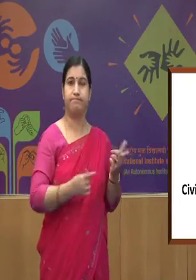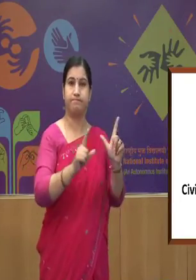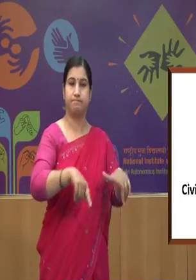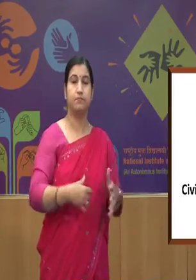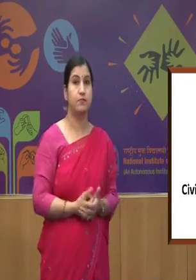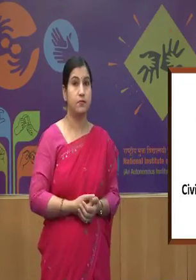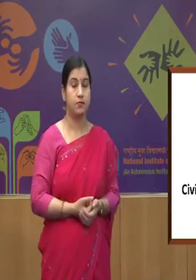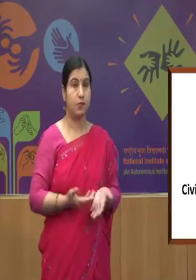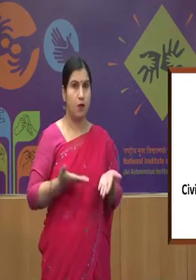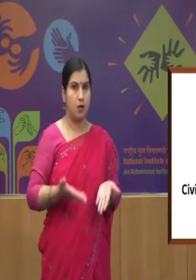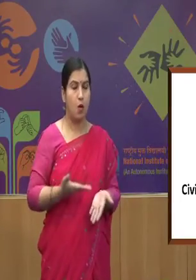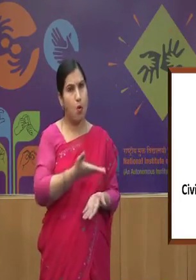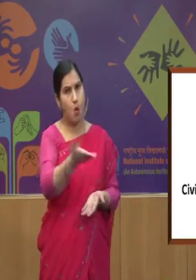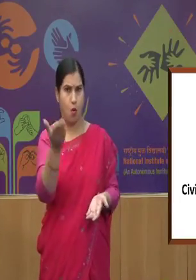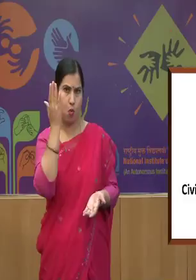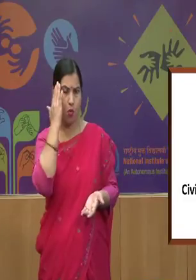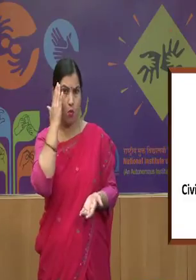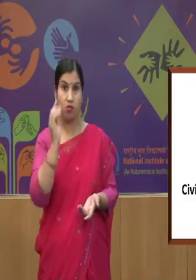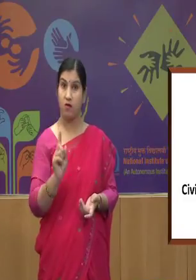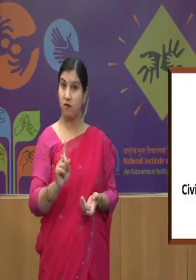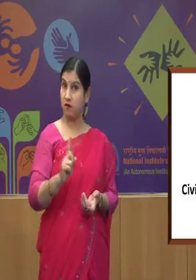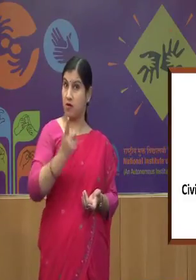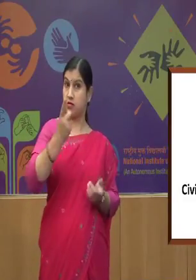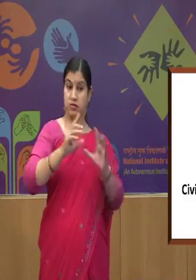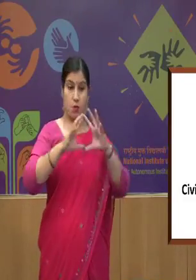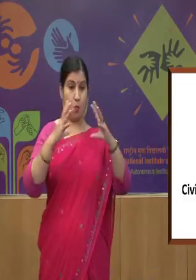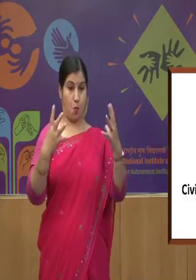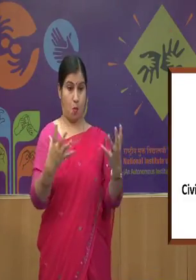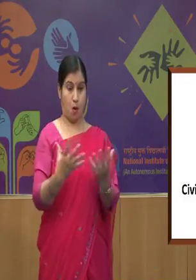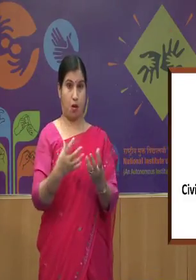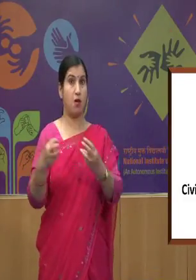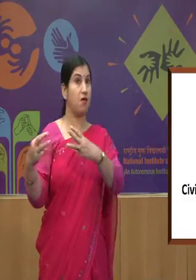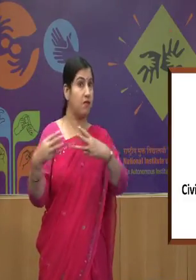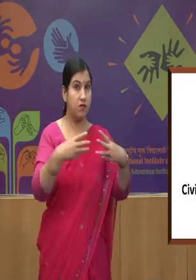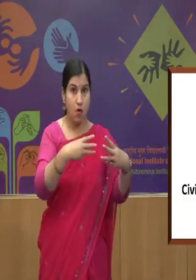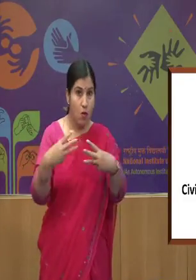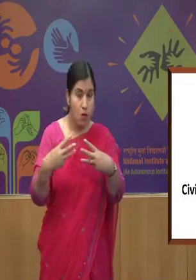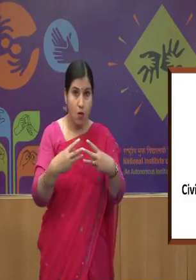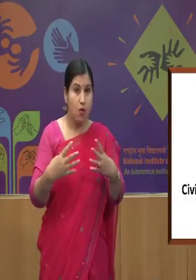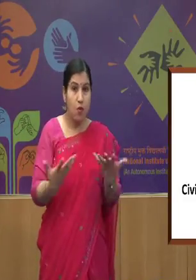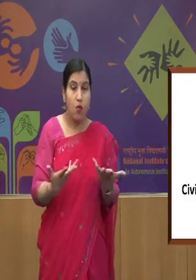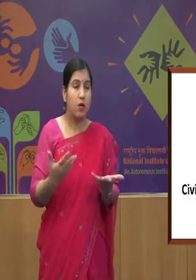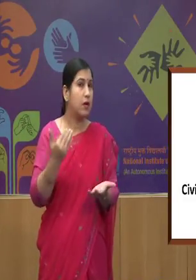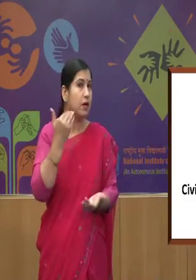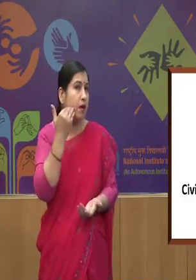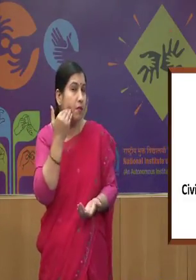Now that we know that the First World War was and in which year it